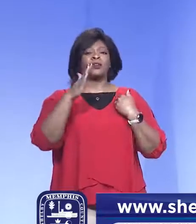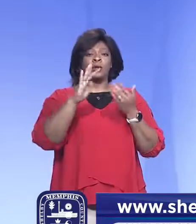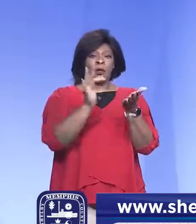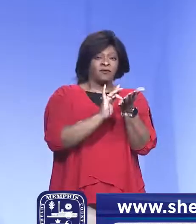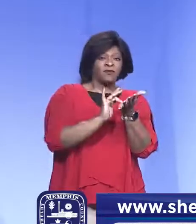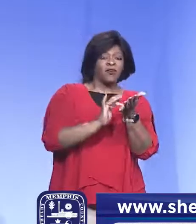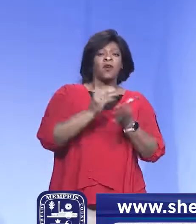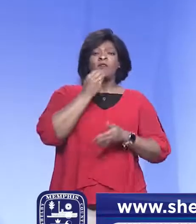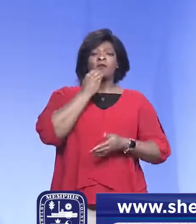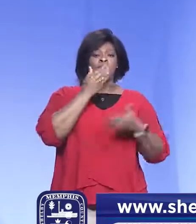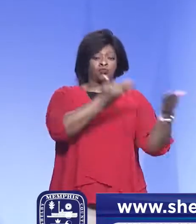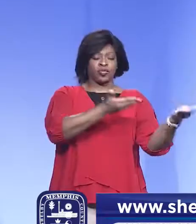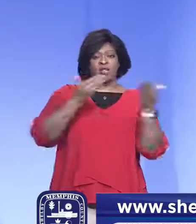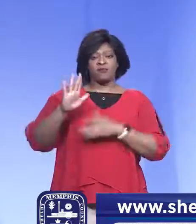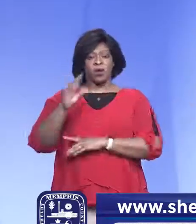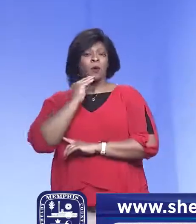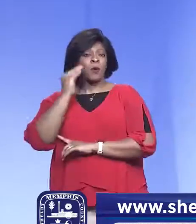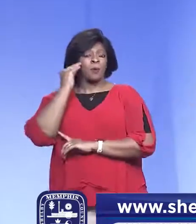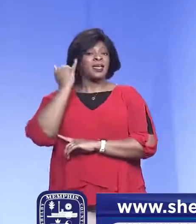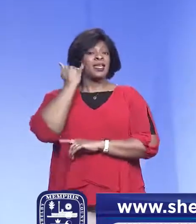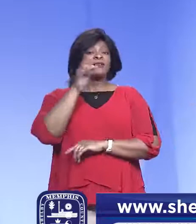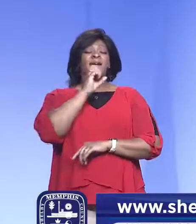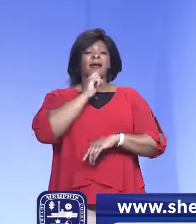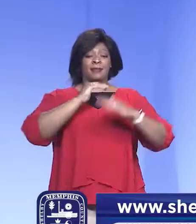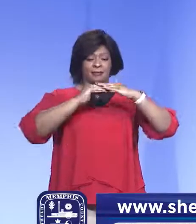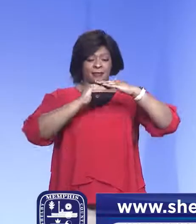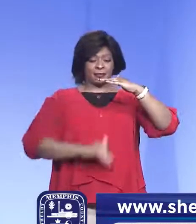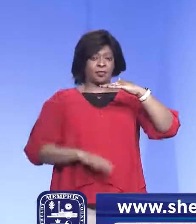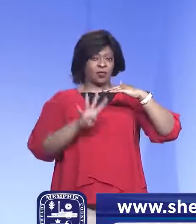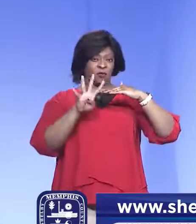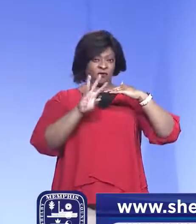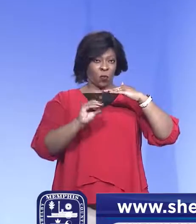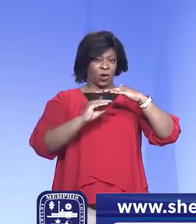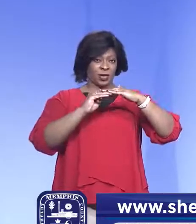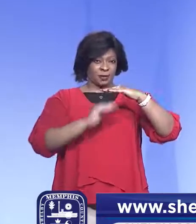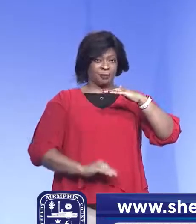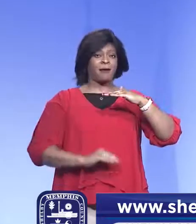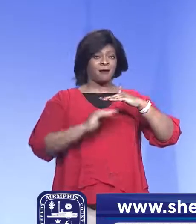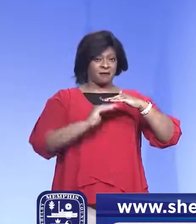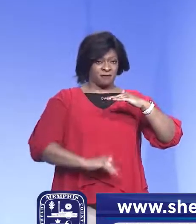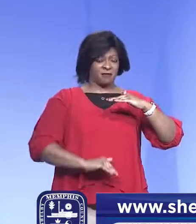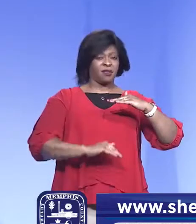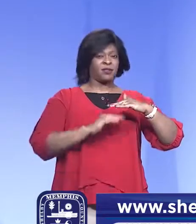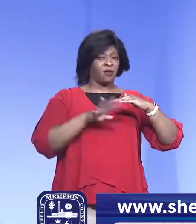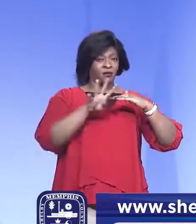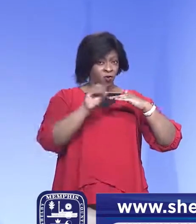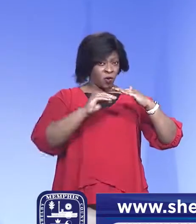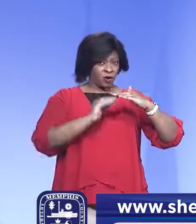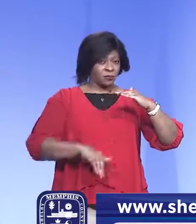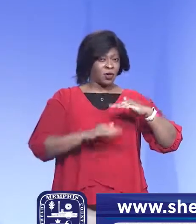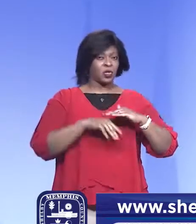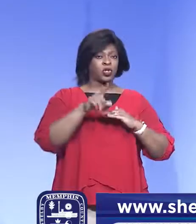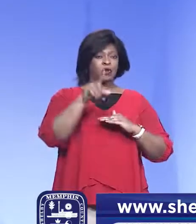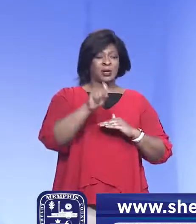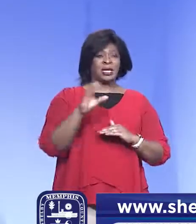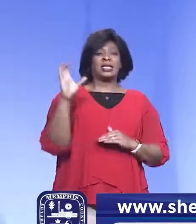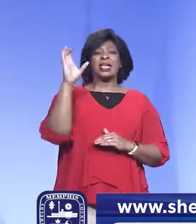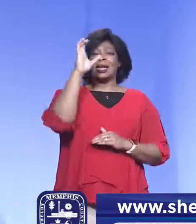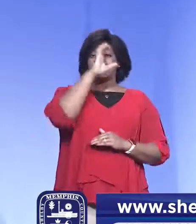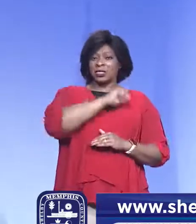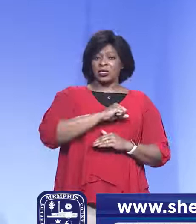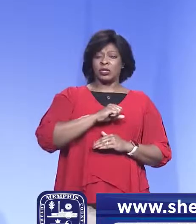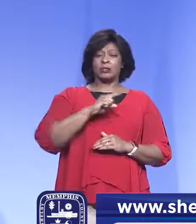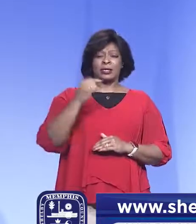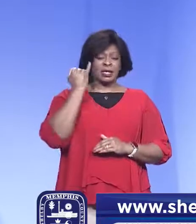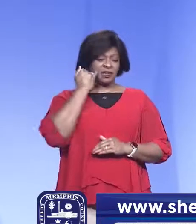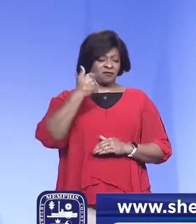medication delivered. If you are under the age of 40, you need to assume you